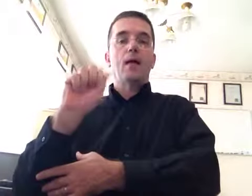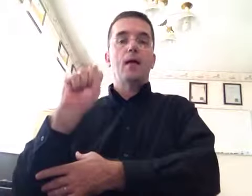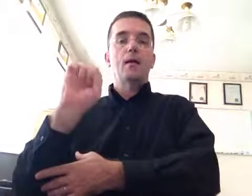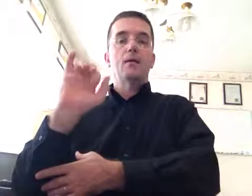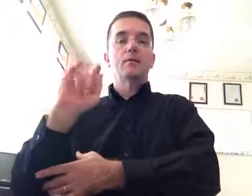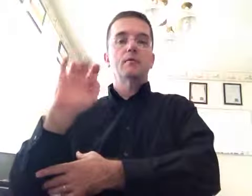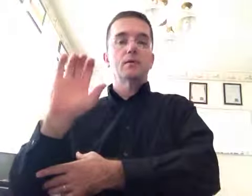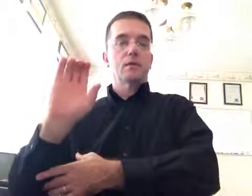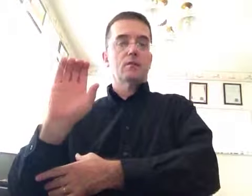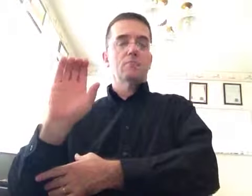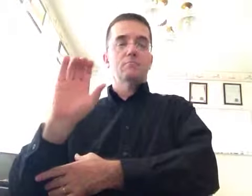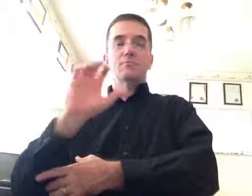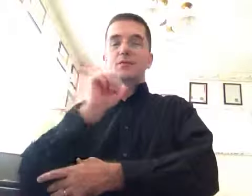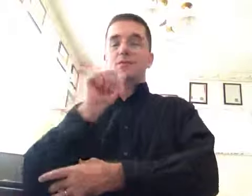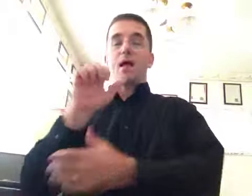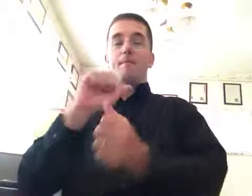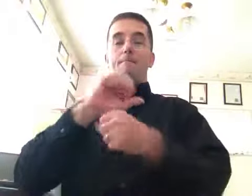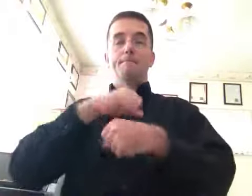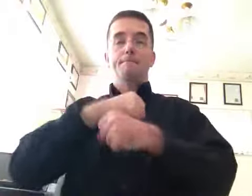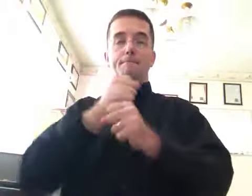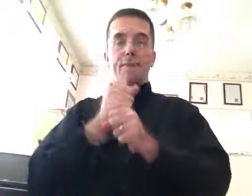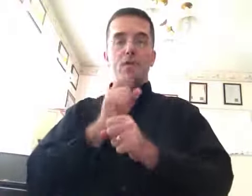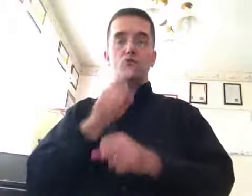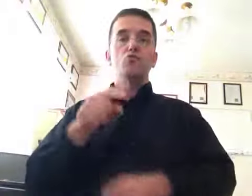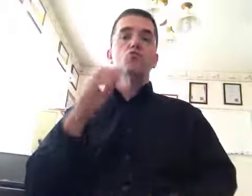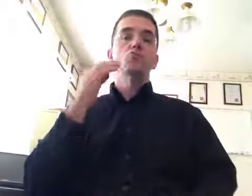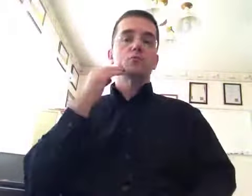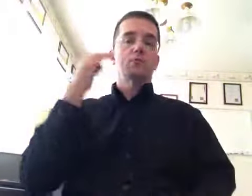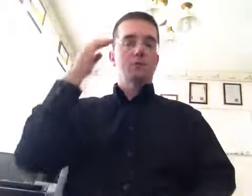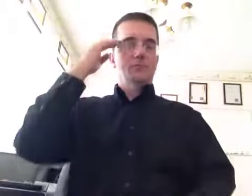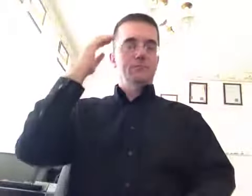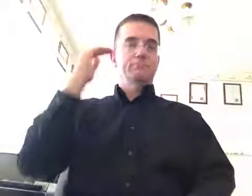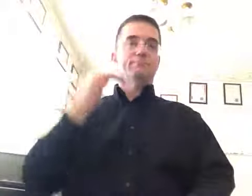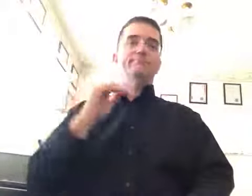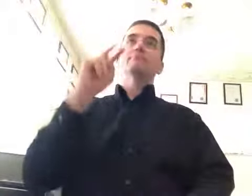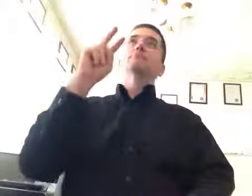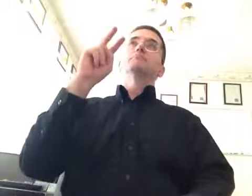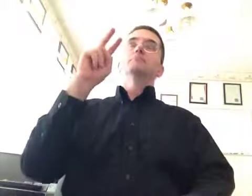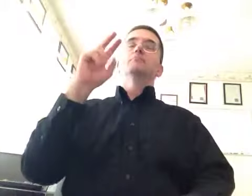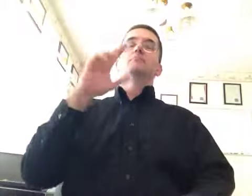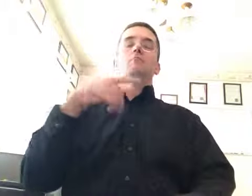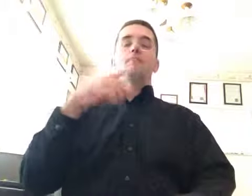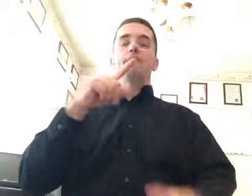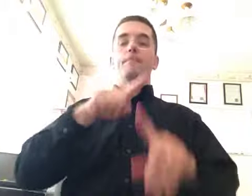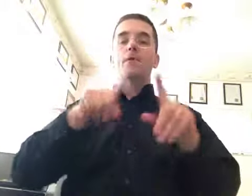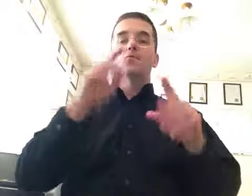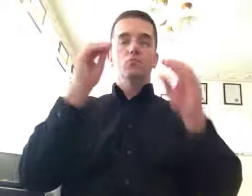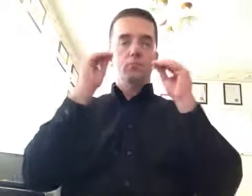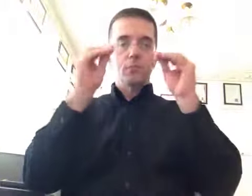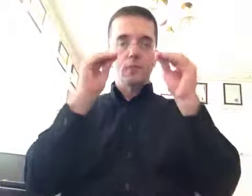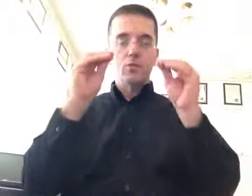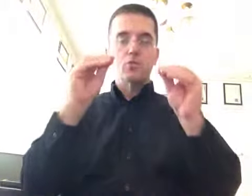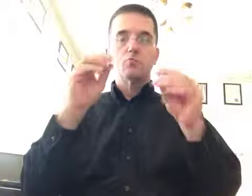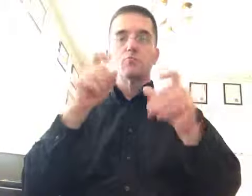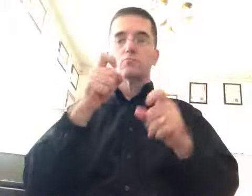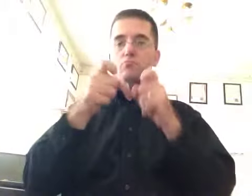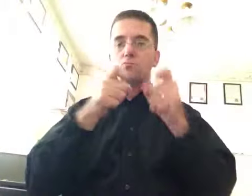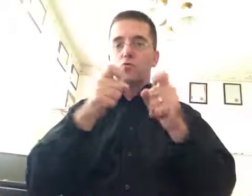And so, that she lives in control of the money that she has to work with, and that she doesn't borrow money and stays out of